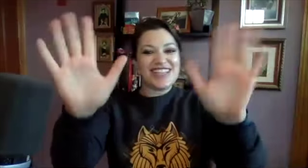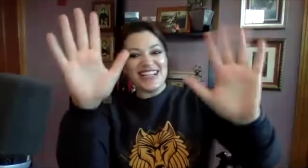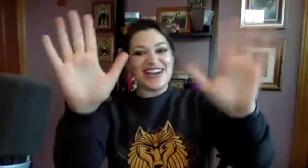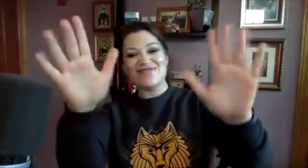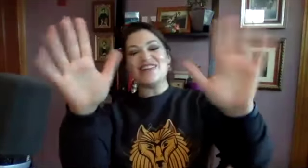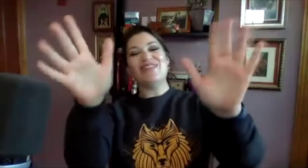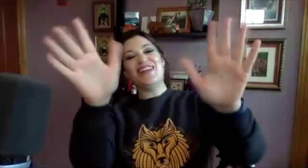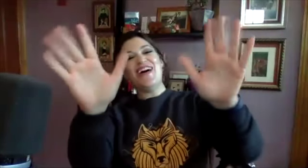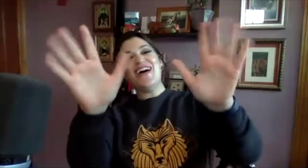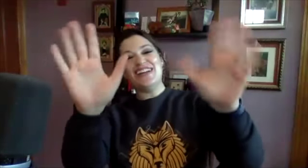shake them.